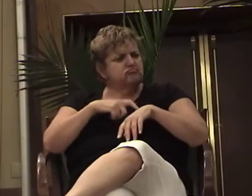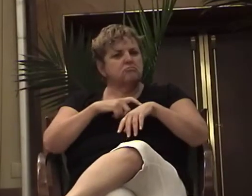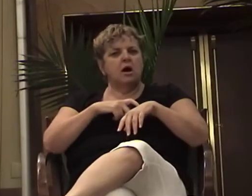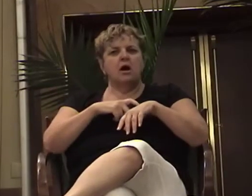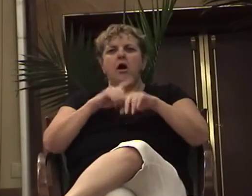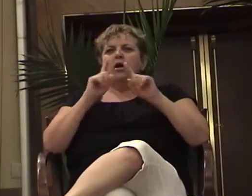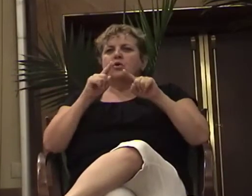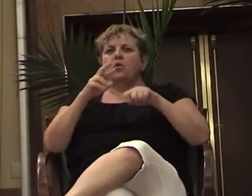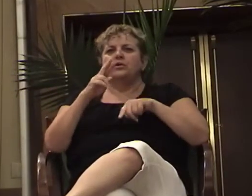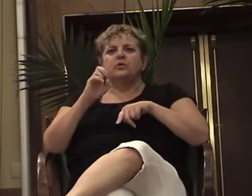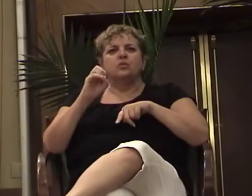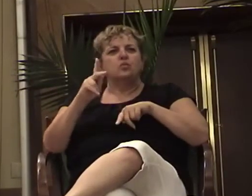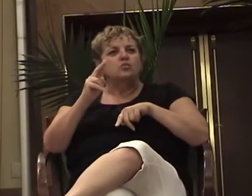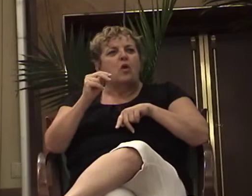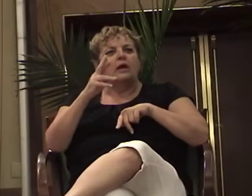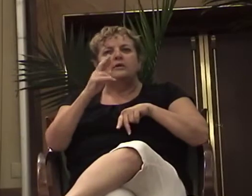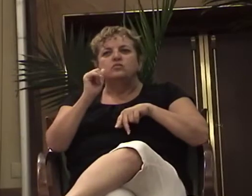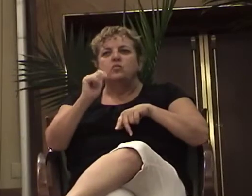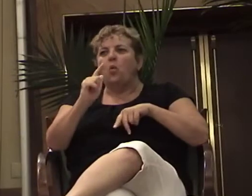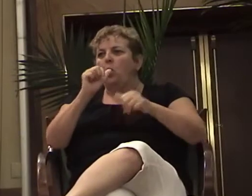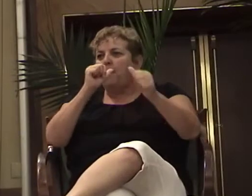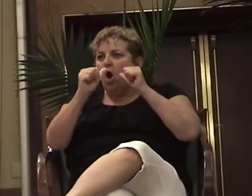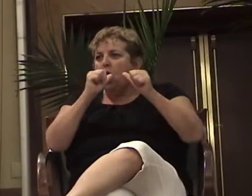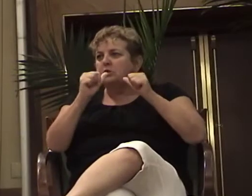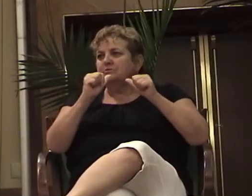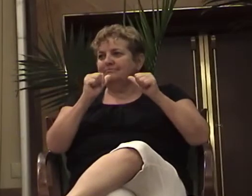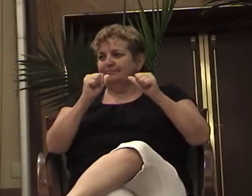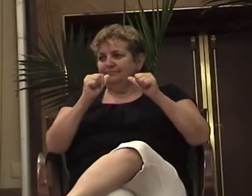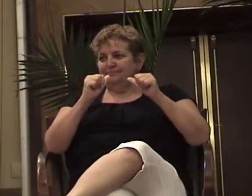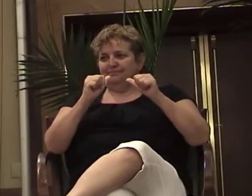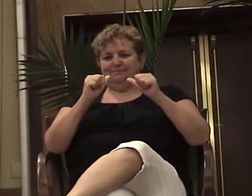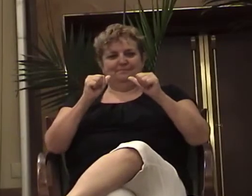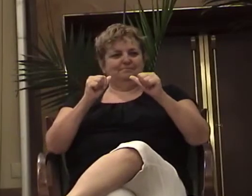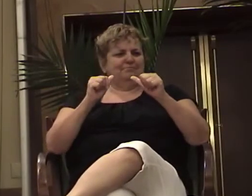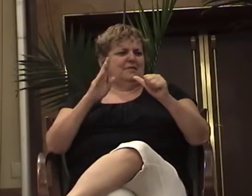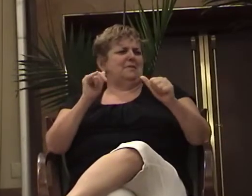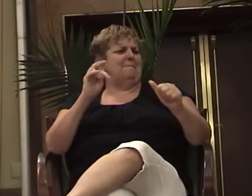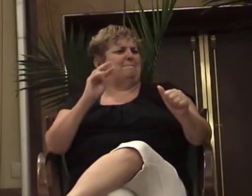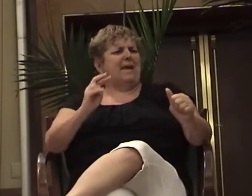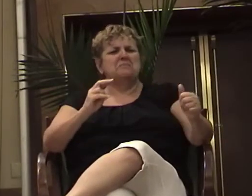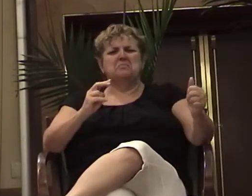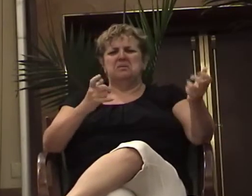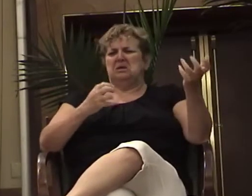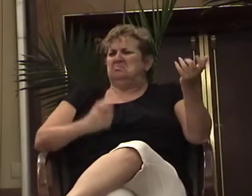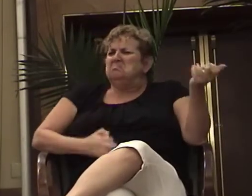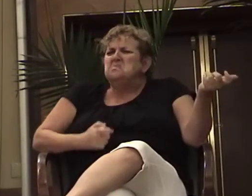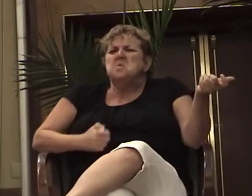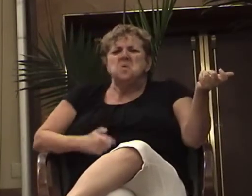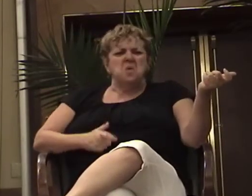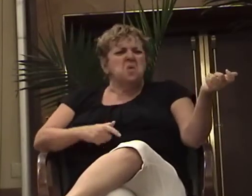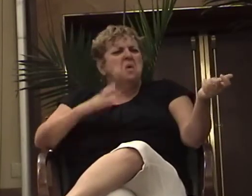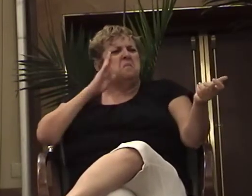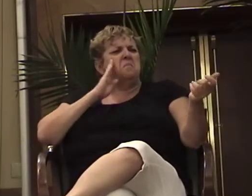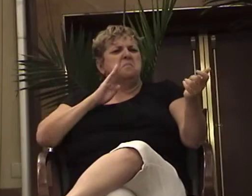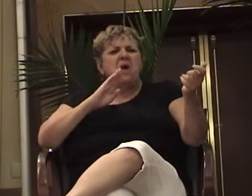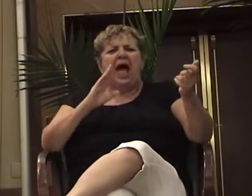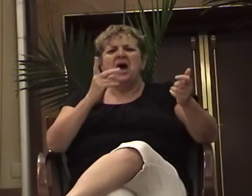and roll bars. You know what I mean? The band would bust out and they would play Brown Sugar by the Rolling Stones, and I knew